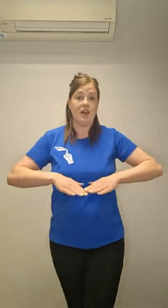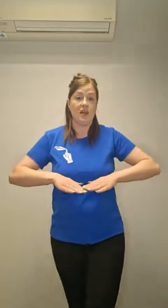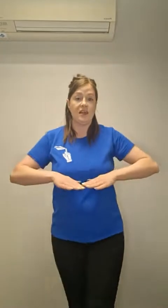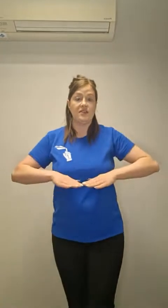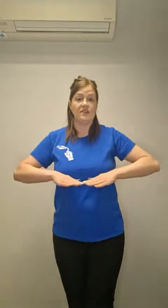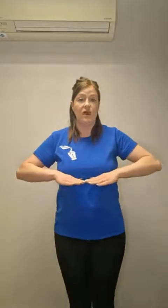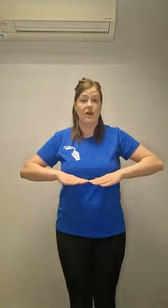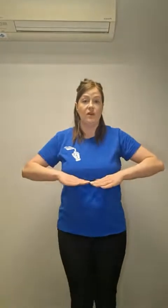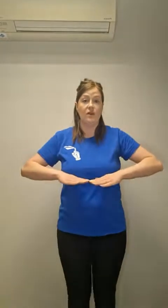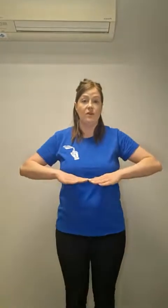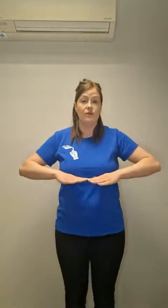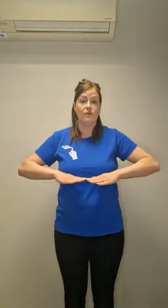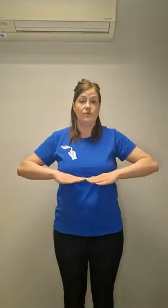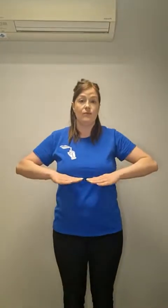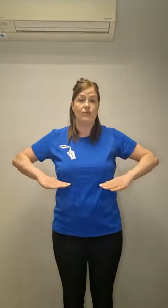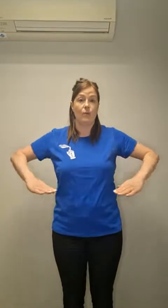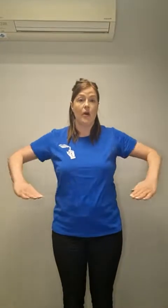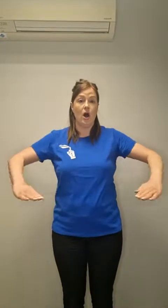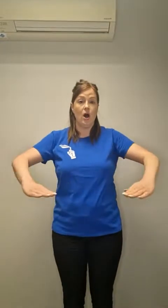in the sign for park.